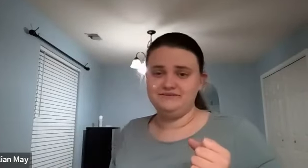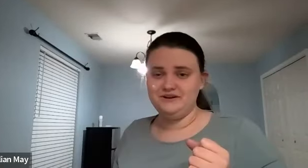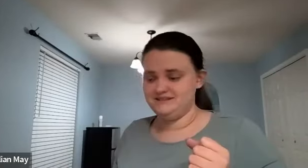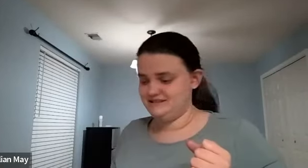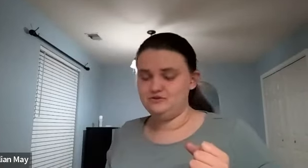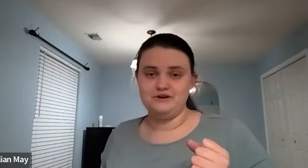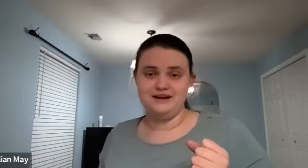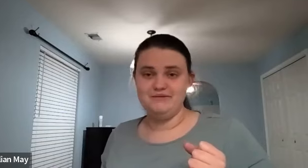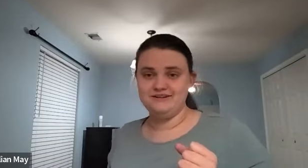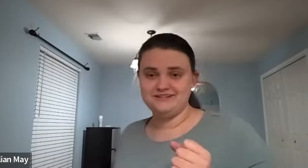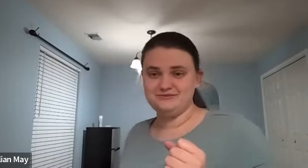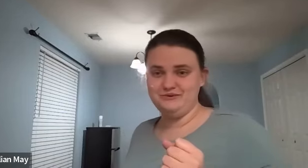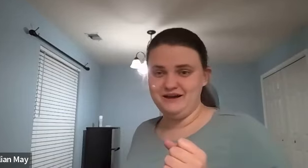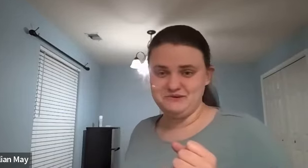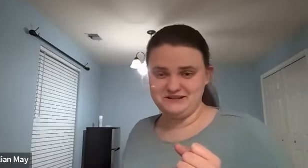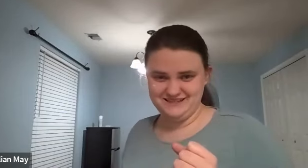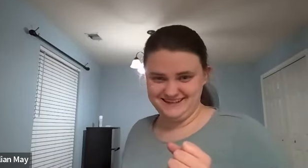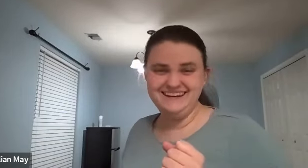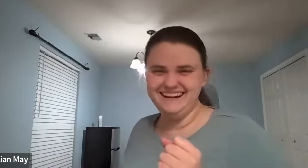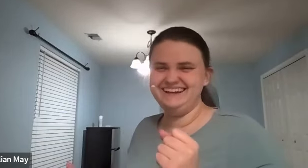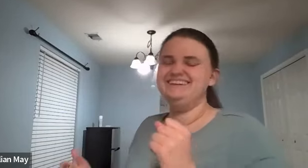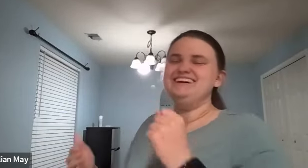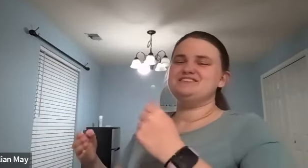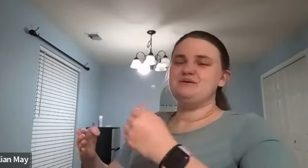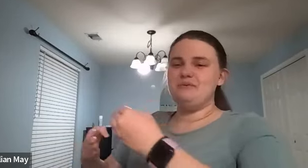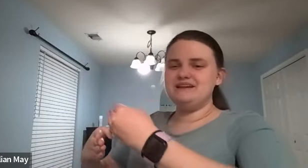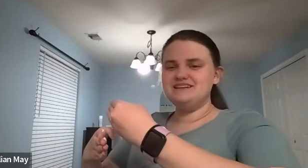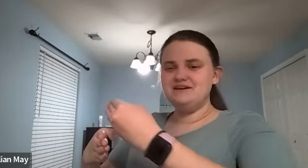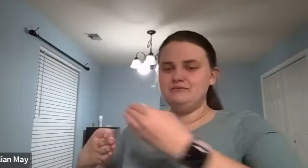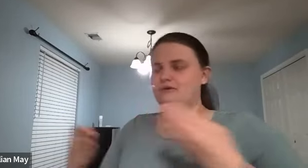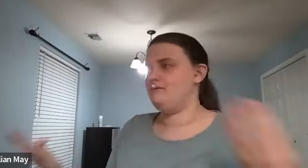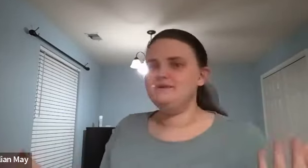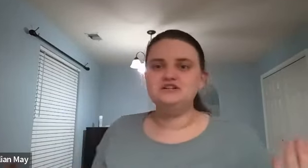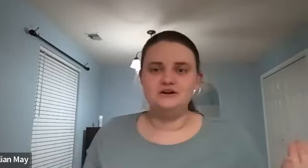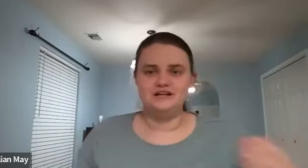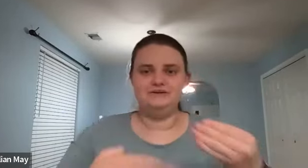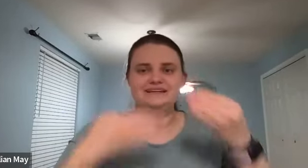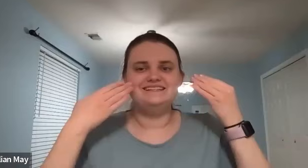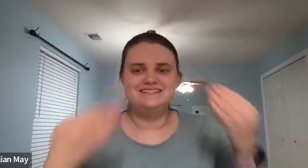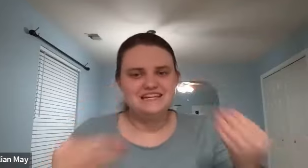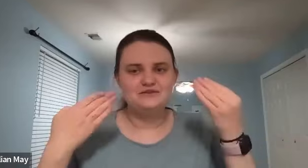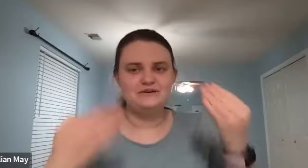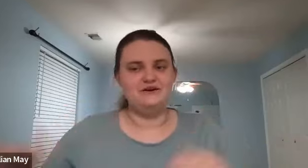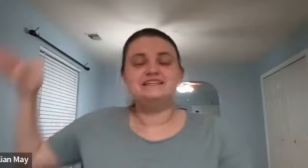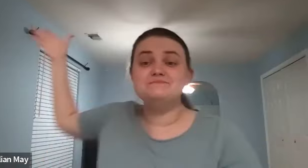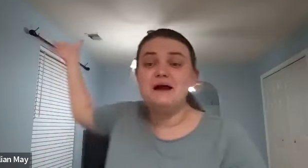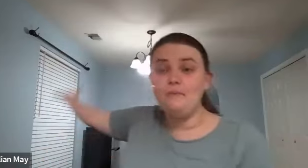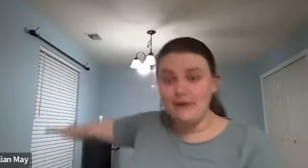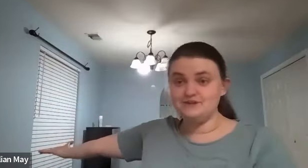given you guys a single break. I apologize. We will have a break in a second. So window, okay, why am I turning? You need to see the window. It's because my window's